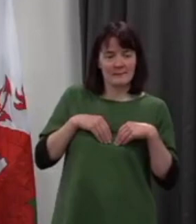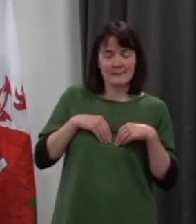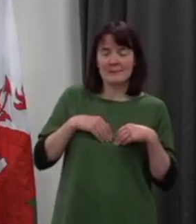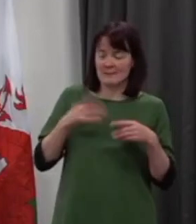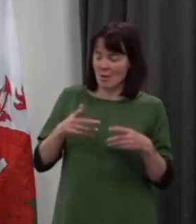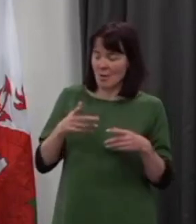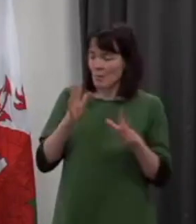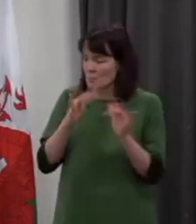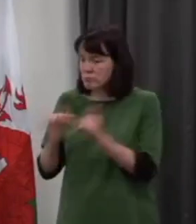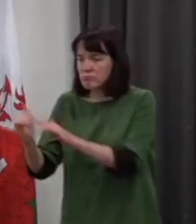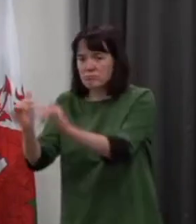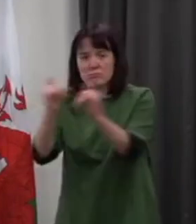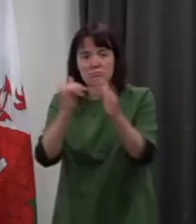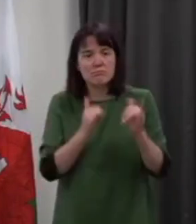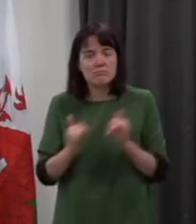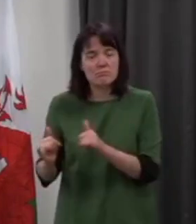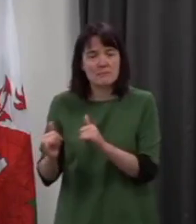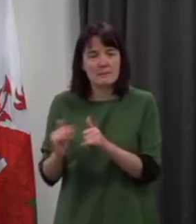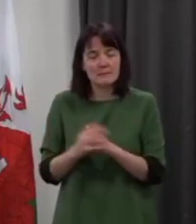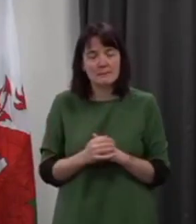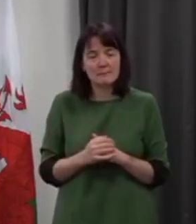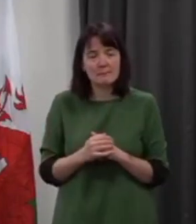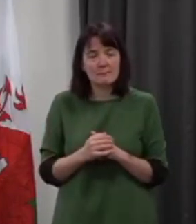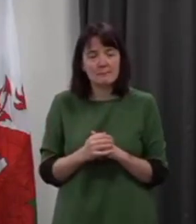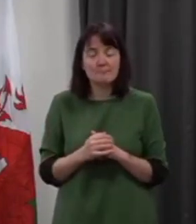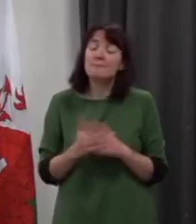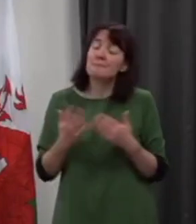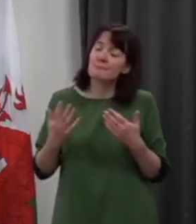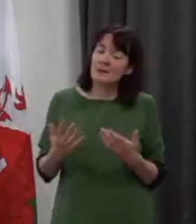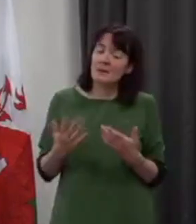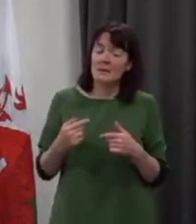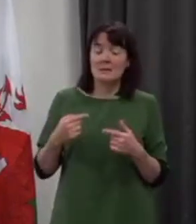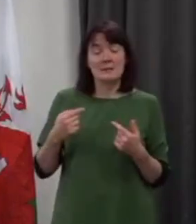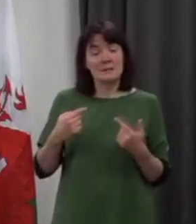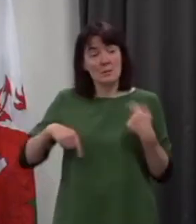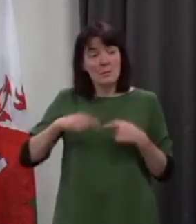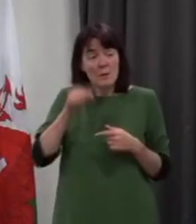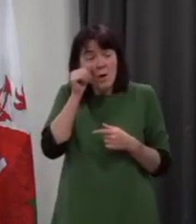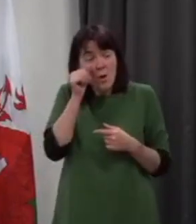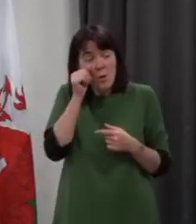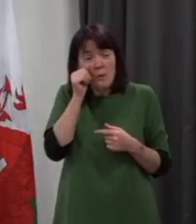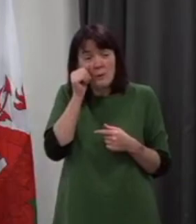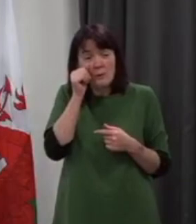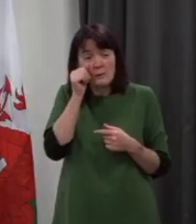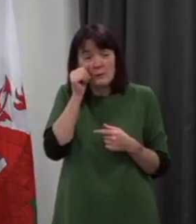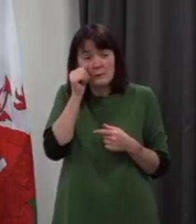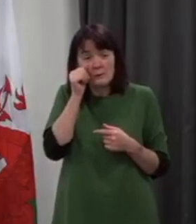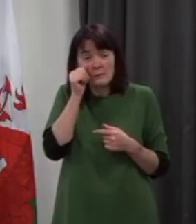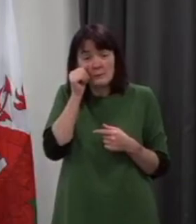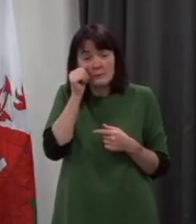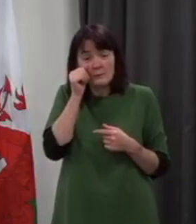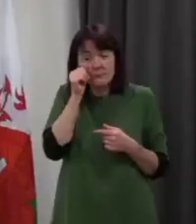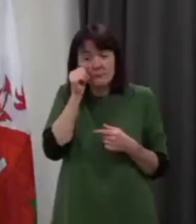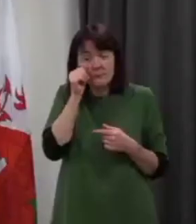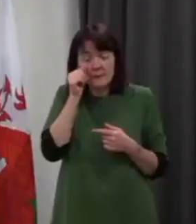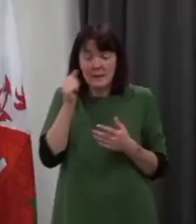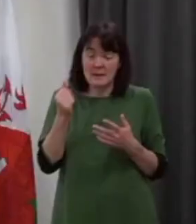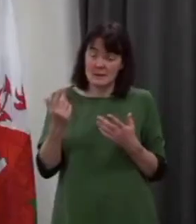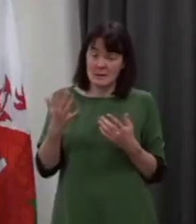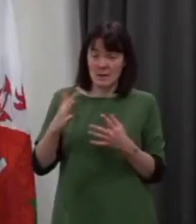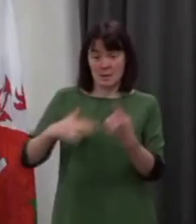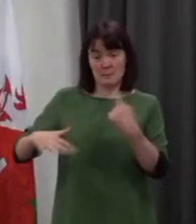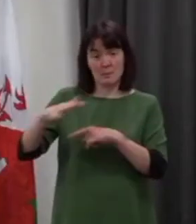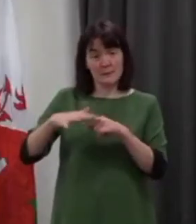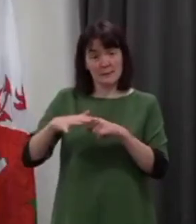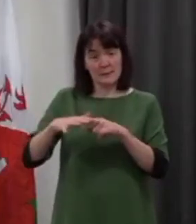wider were tested as well. What we do know is there's been relatively widespread community transmission, which is why